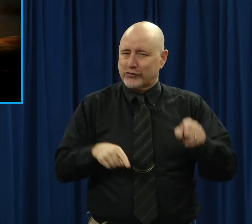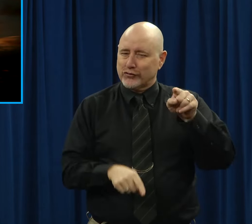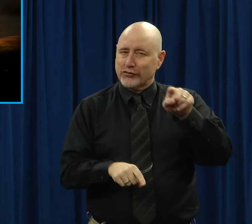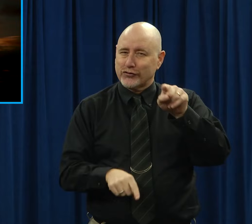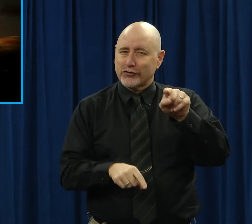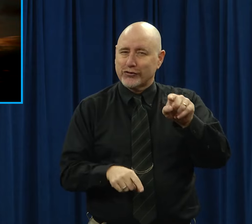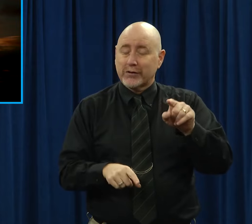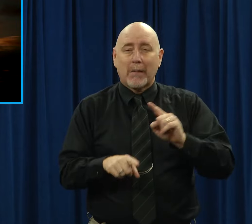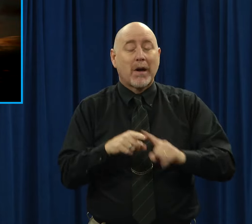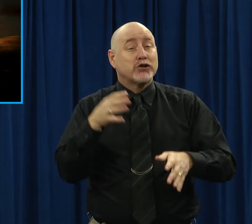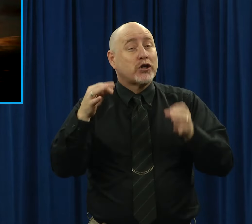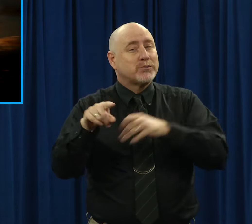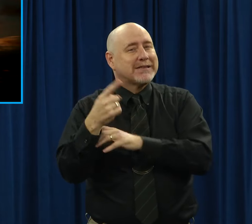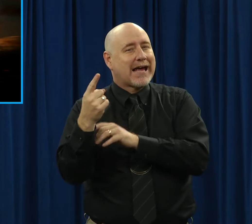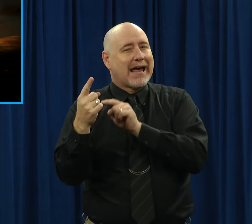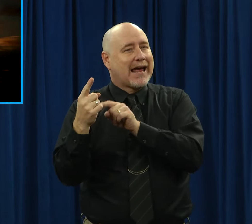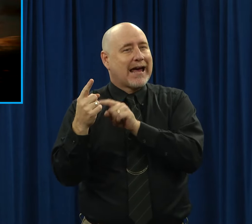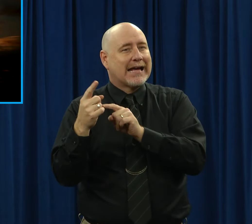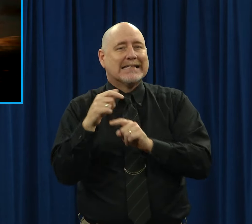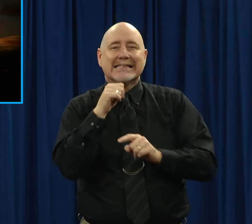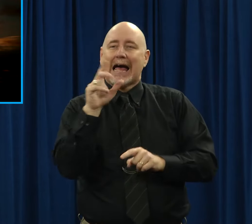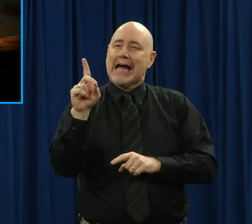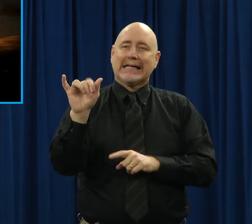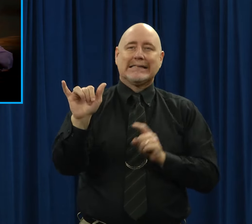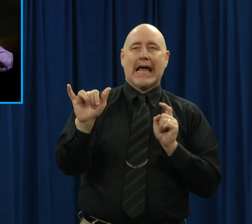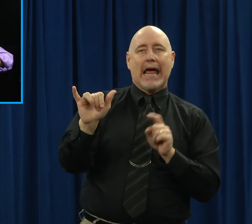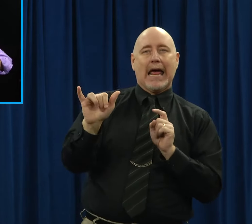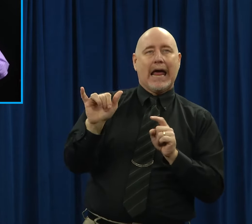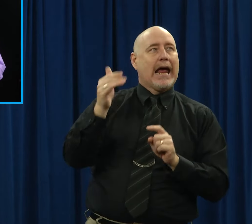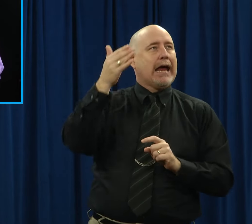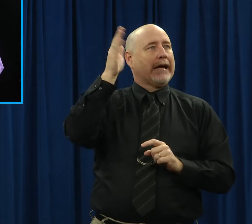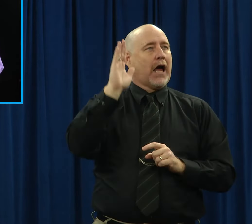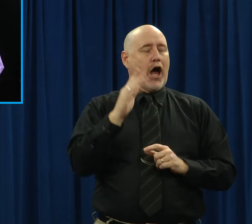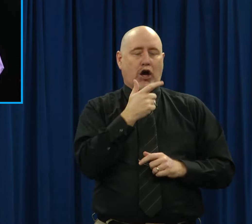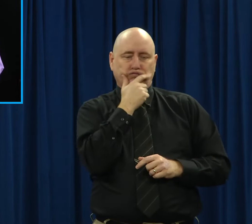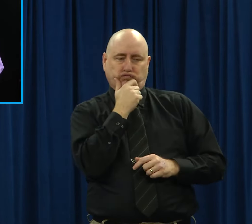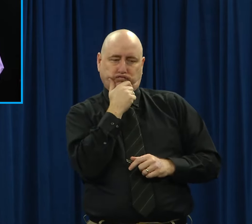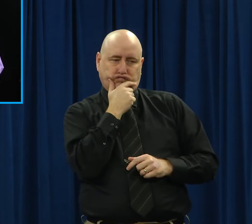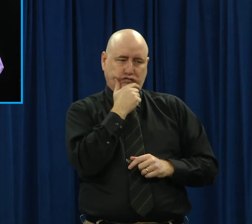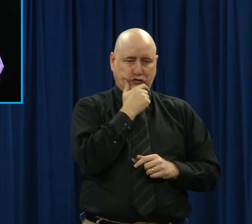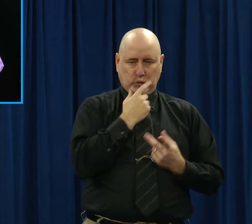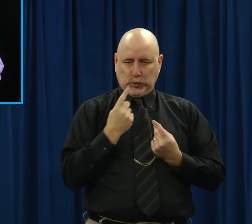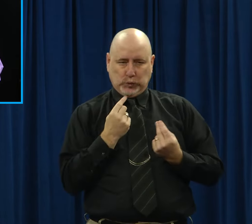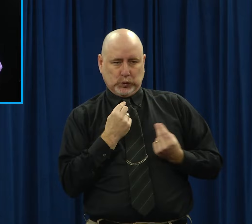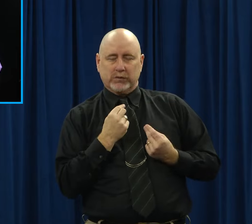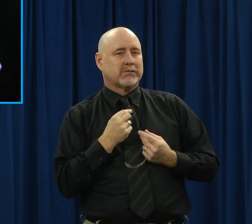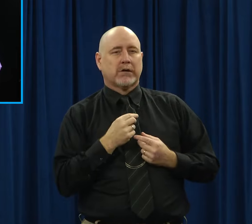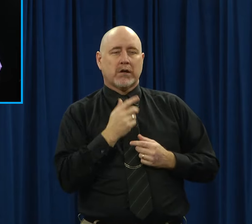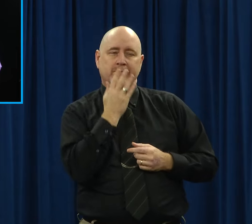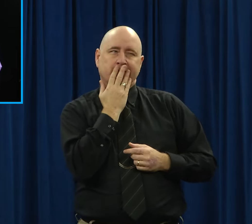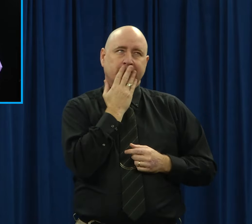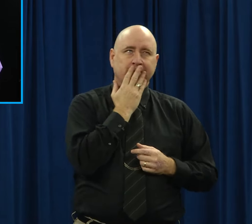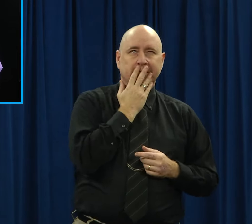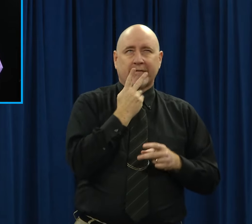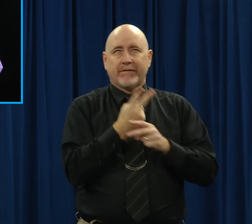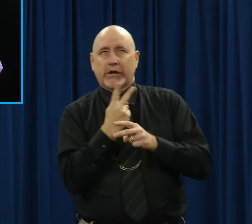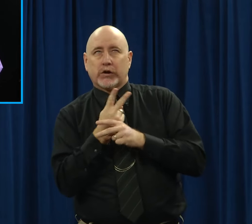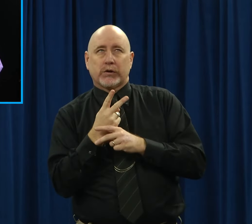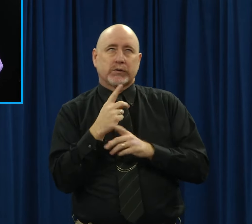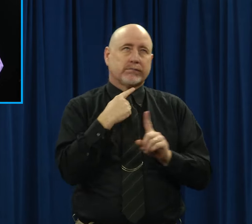been judged. But you see, the judgment day is not a day in which God has to make a judgment call. It's not